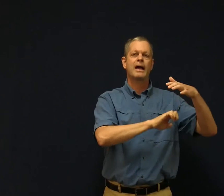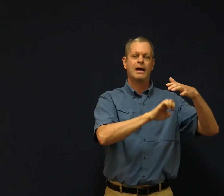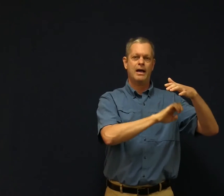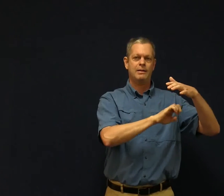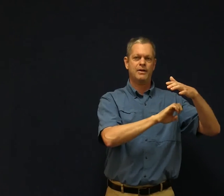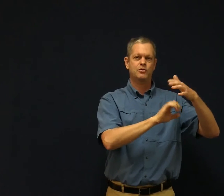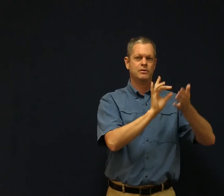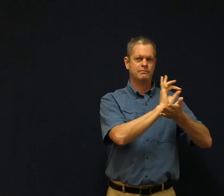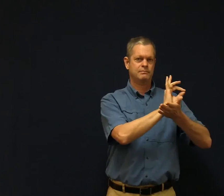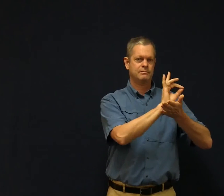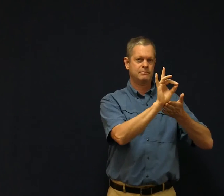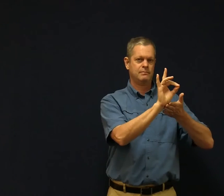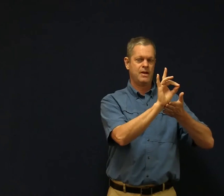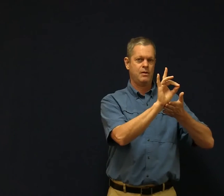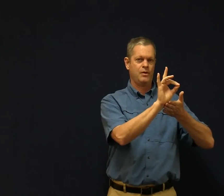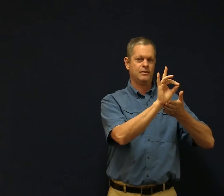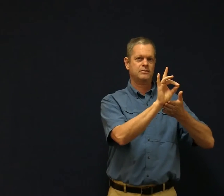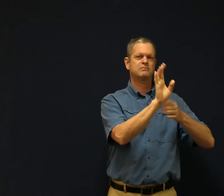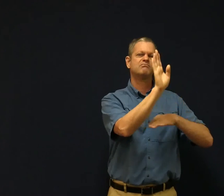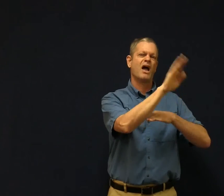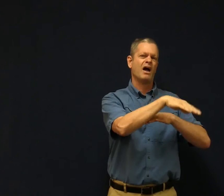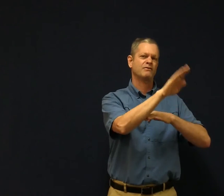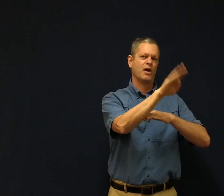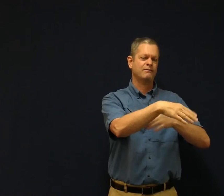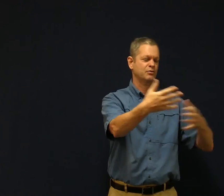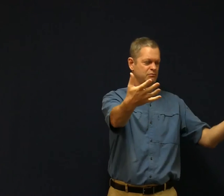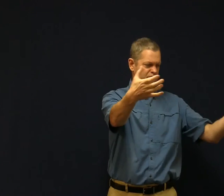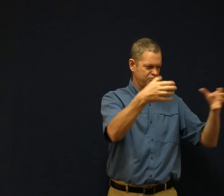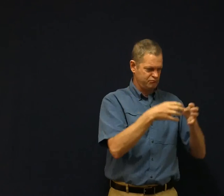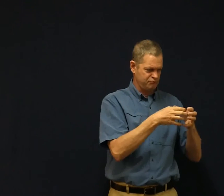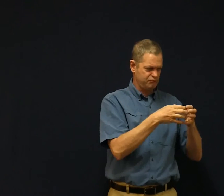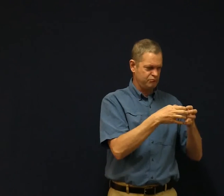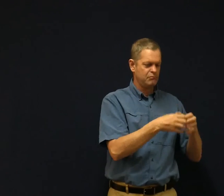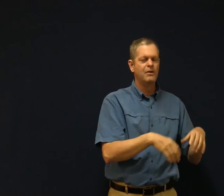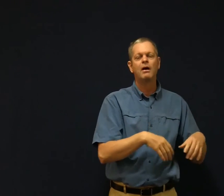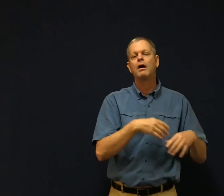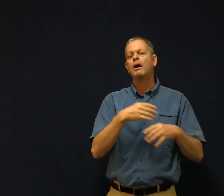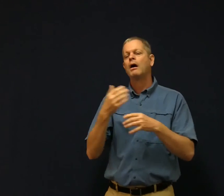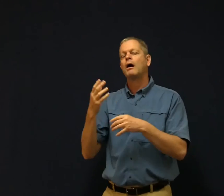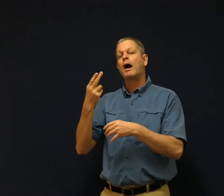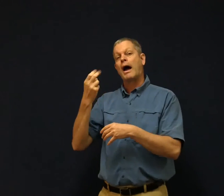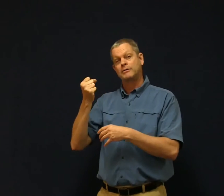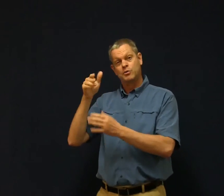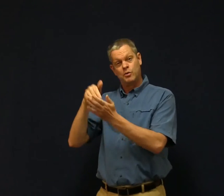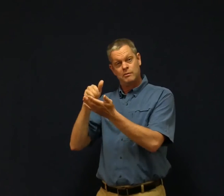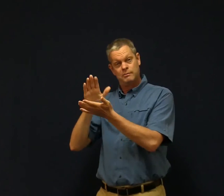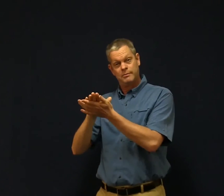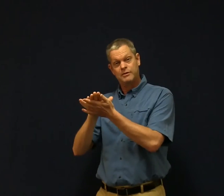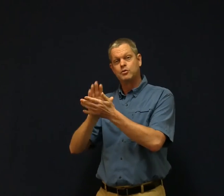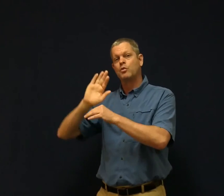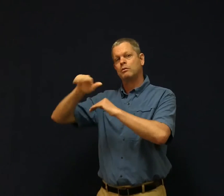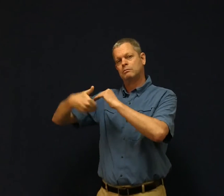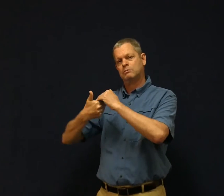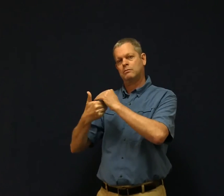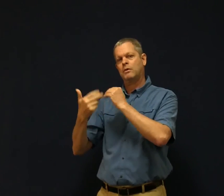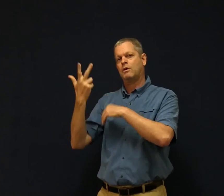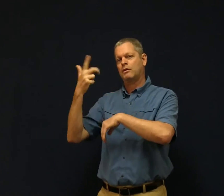program called Kids Like Me. We have an elementary program, which is 8 weeks long, afternoons only. And we have a high school and middle